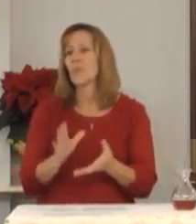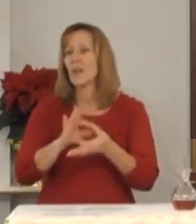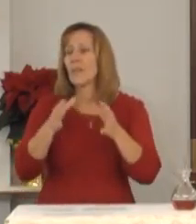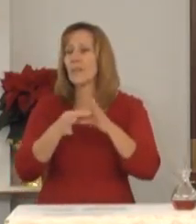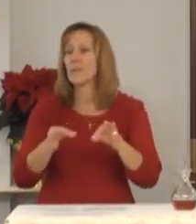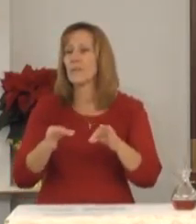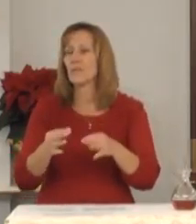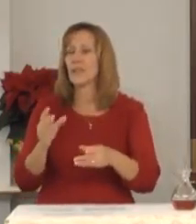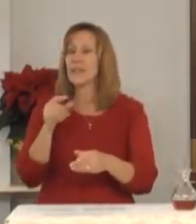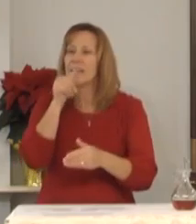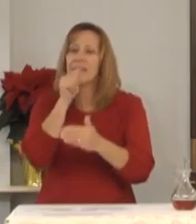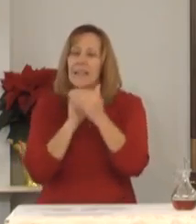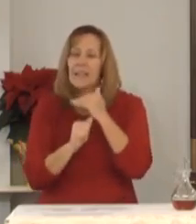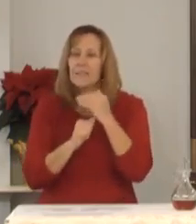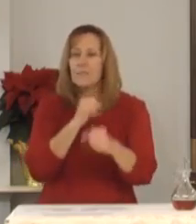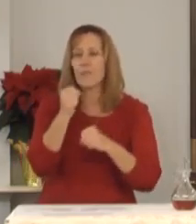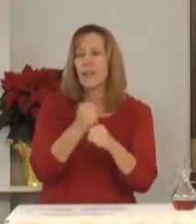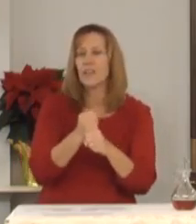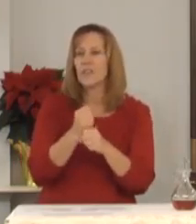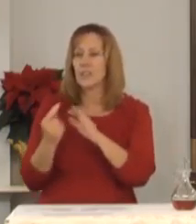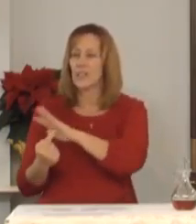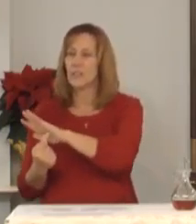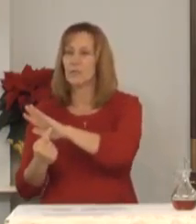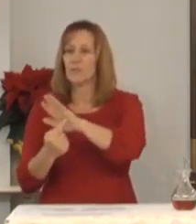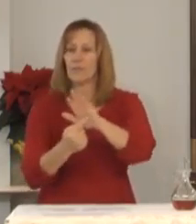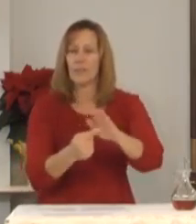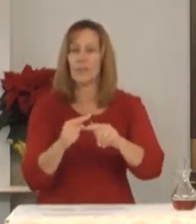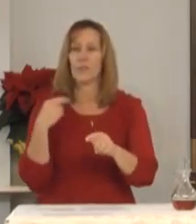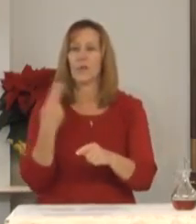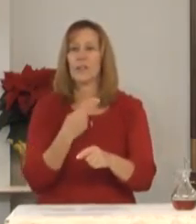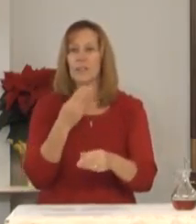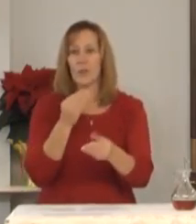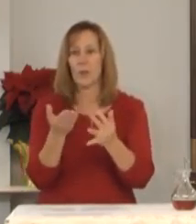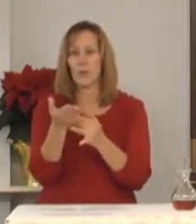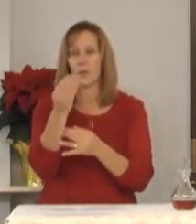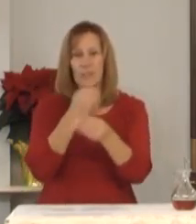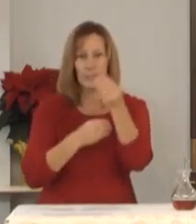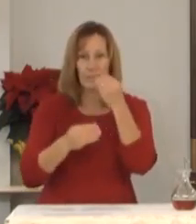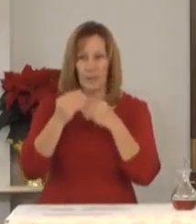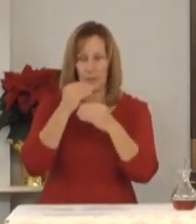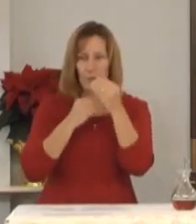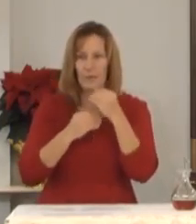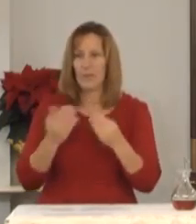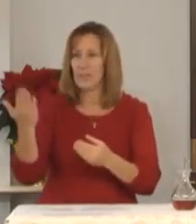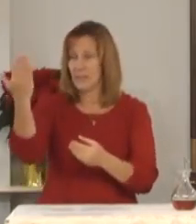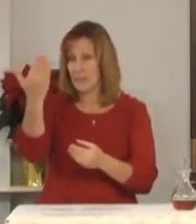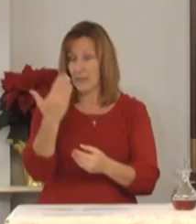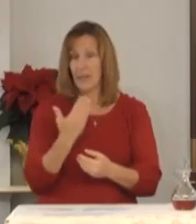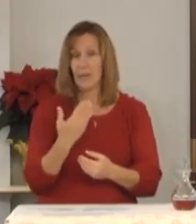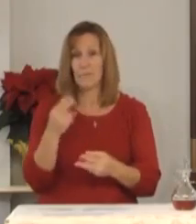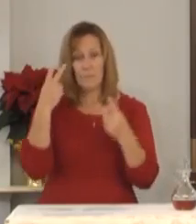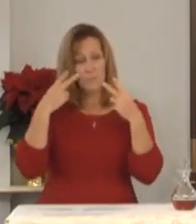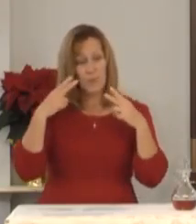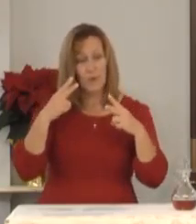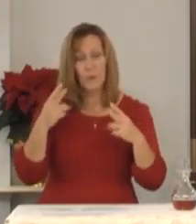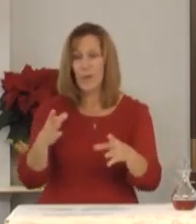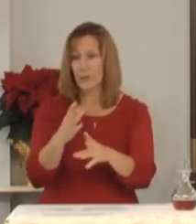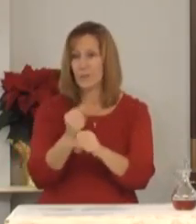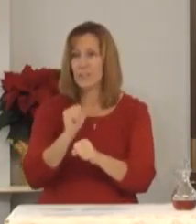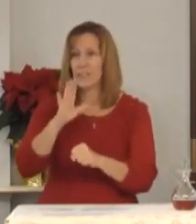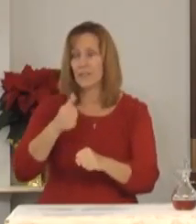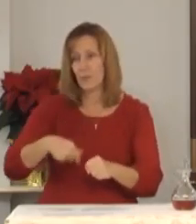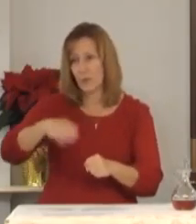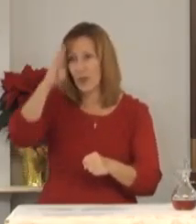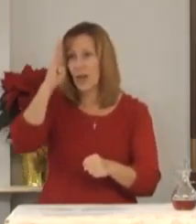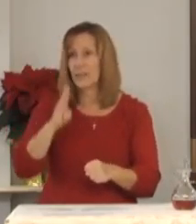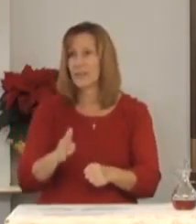The mystery hidden for ages is revealed to us in this meal. Come, behold, and receive your